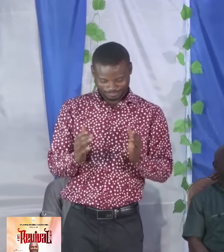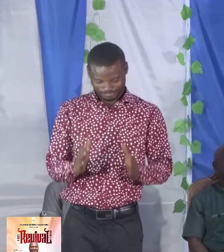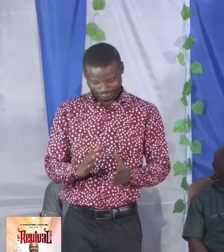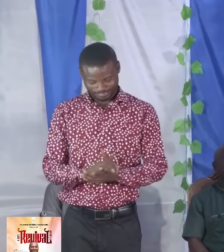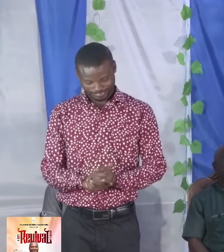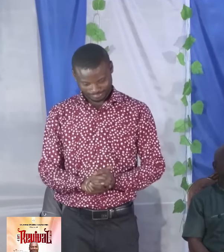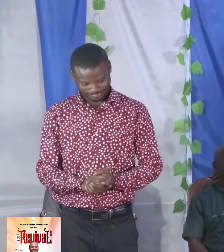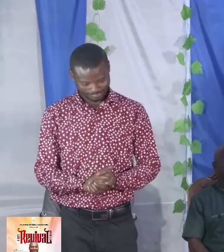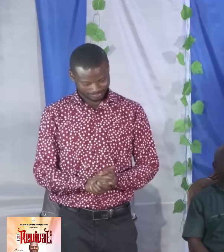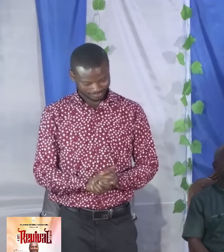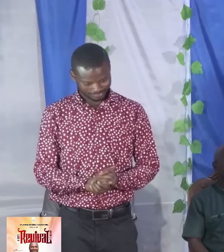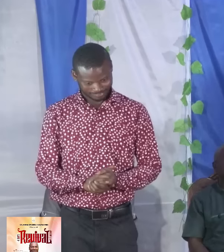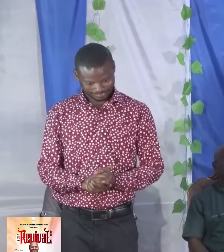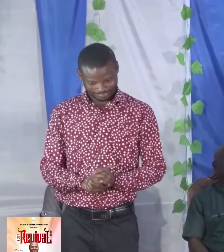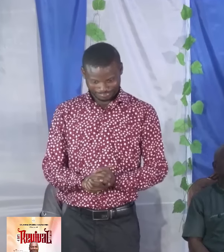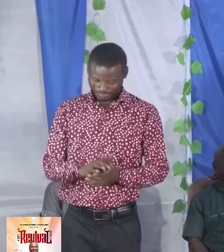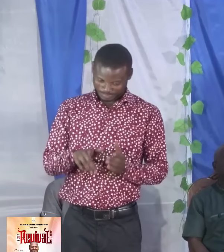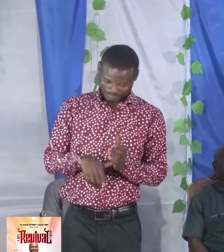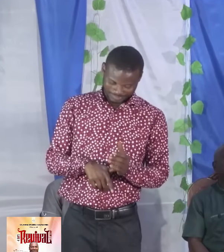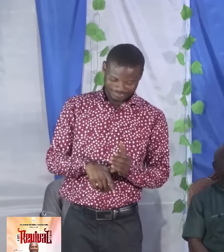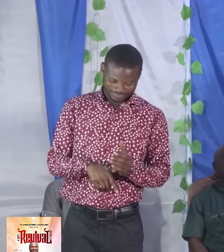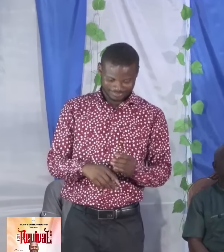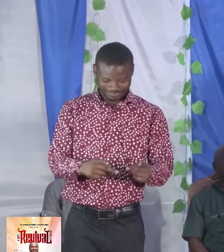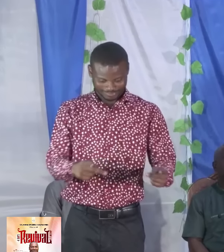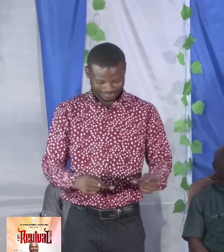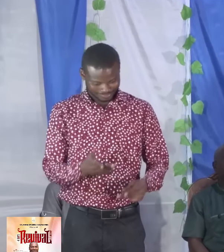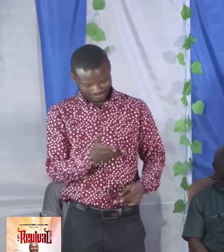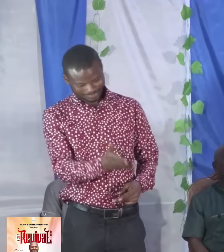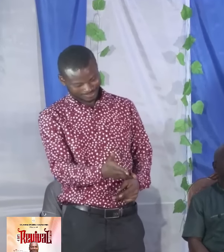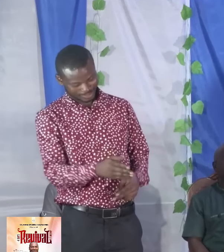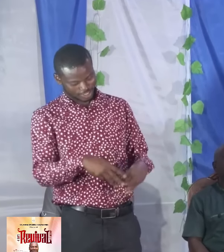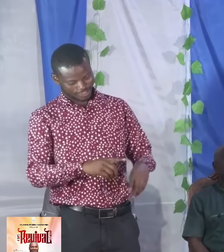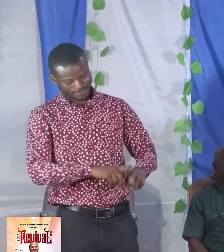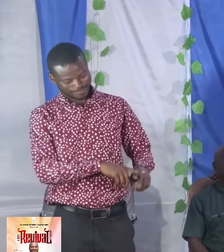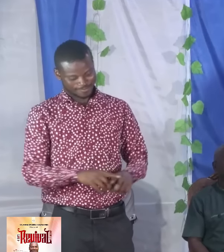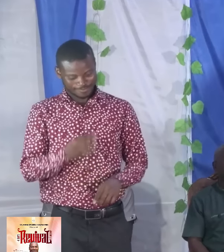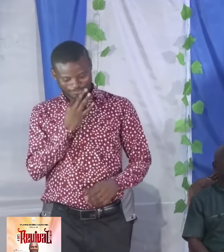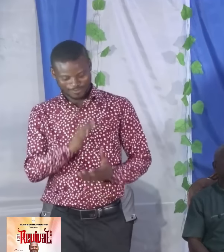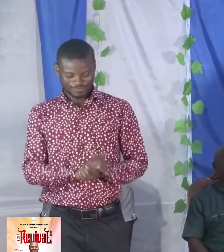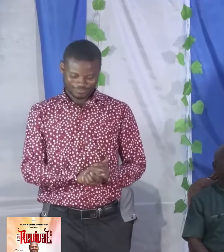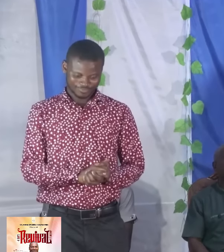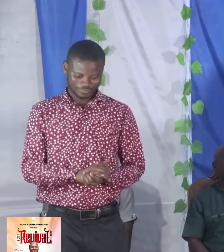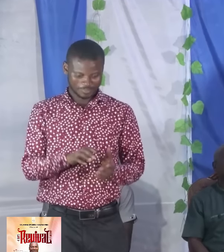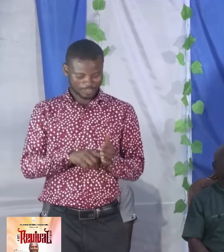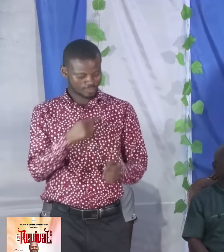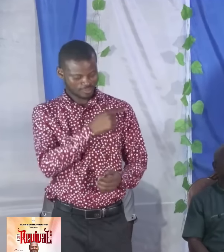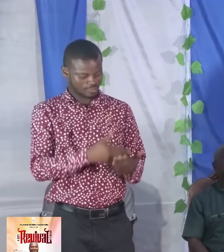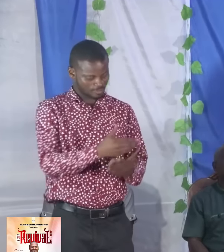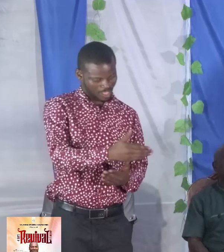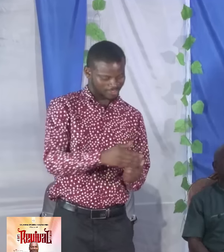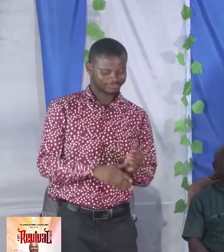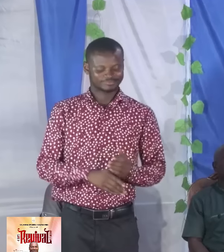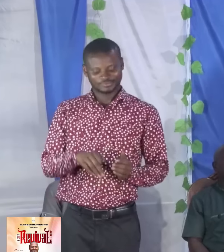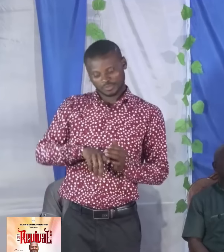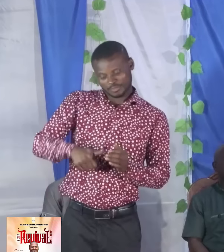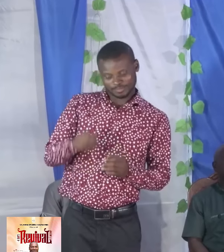Enti ma to mi de. Ba da chance a to ni de. Na mi kase tasi da ba sa to to ma sa fo to di obetu mi di